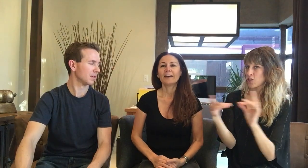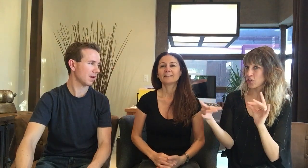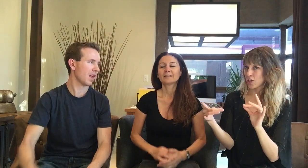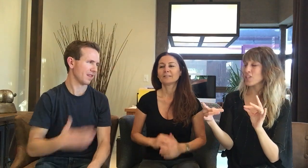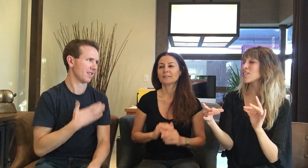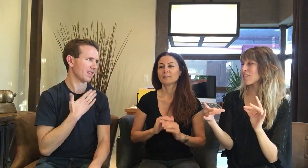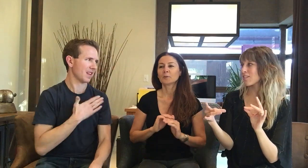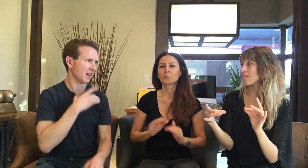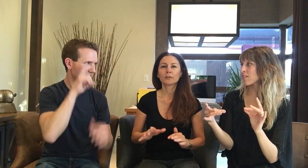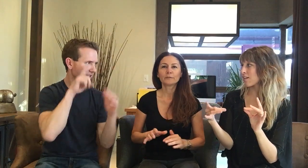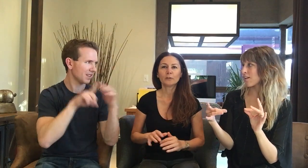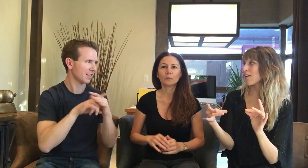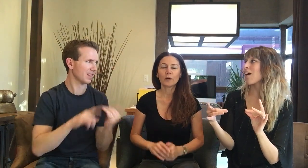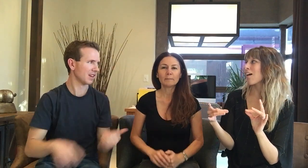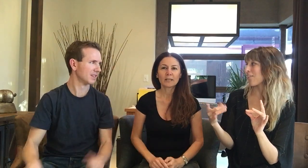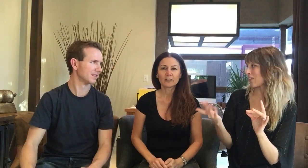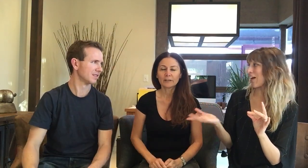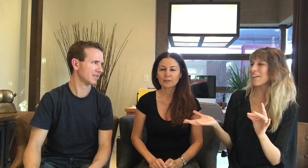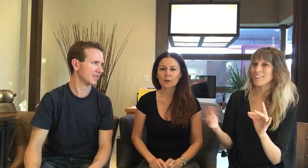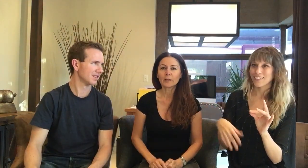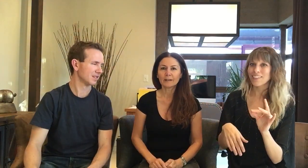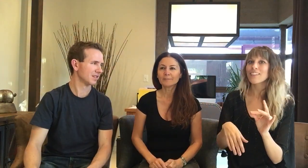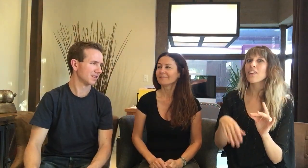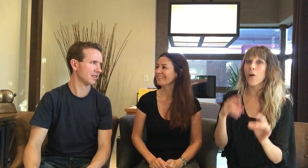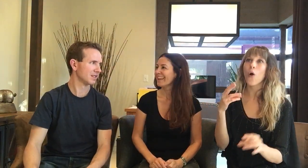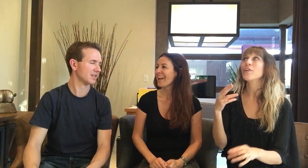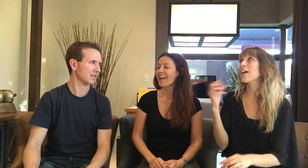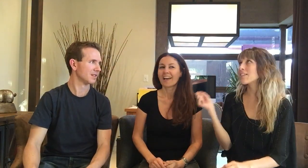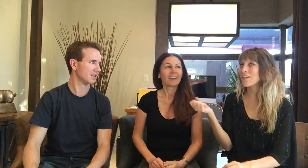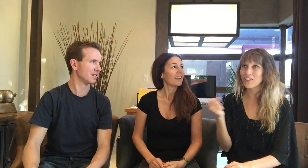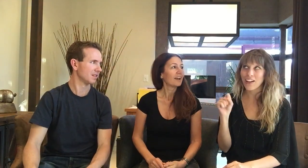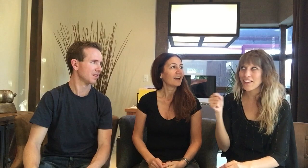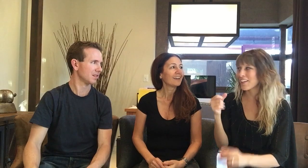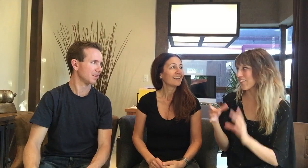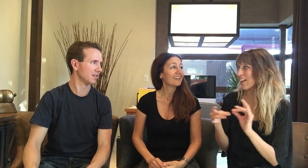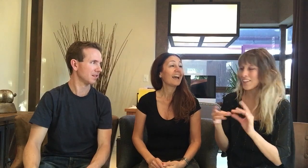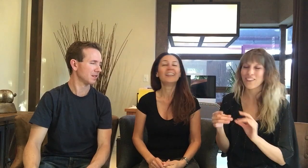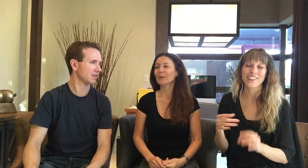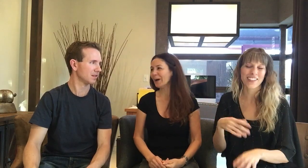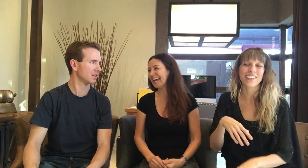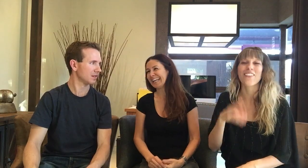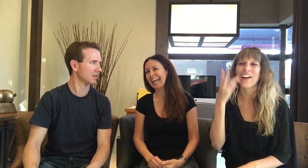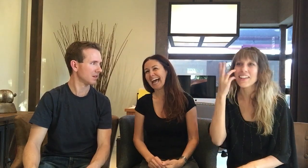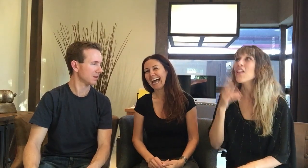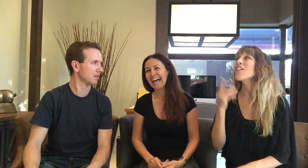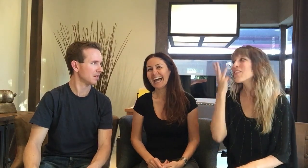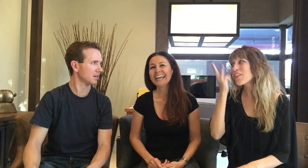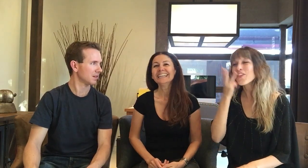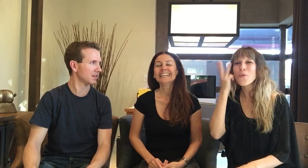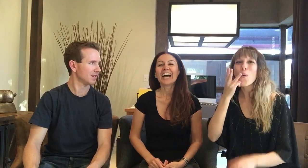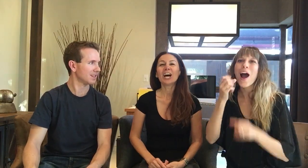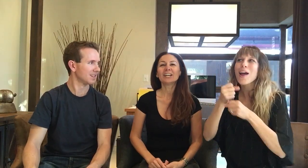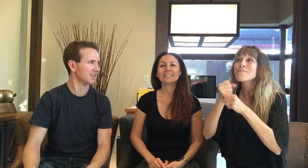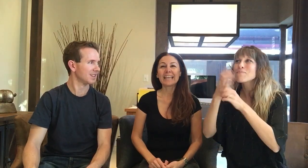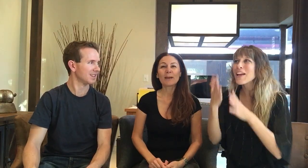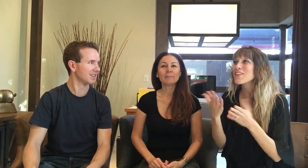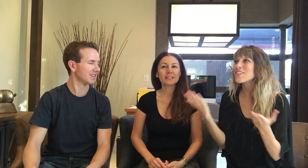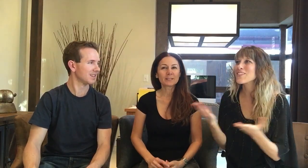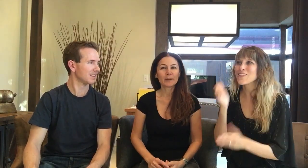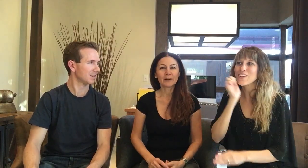that the most wonderful winemaker in Arizona. Oh yes, I'm glad you mentioned the wine. Sam